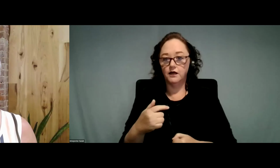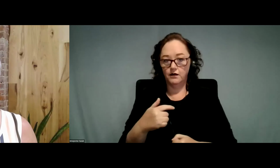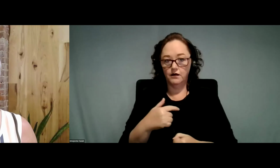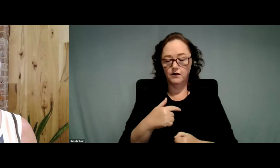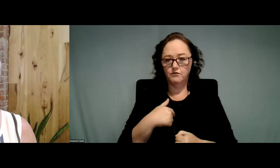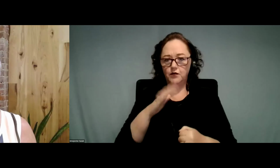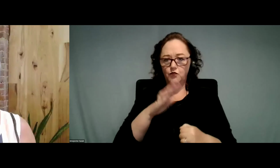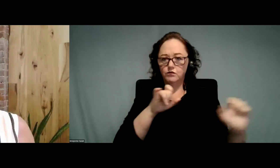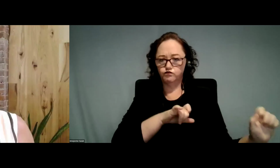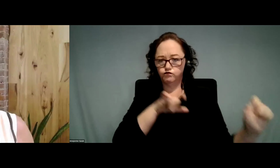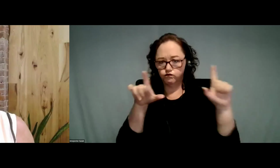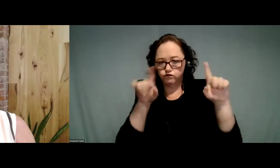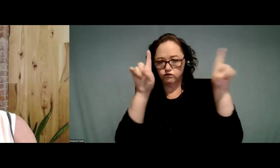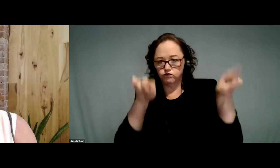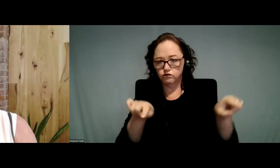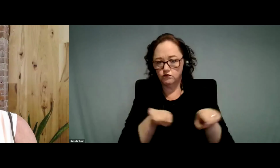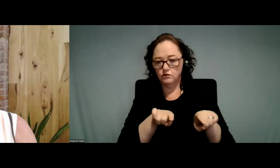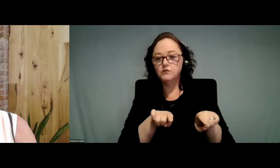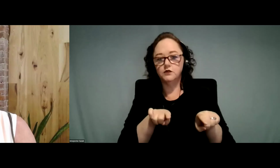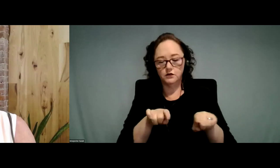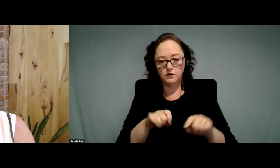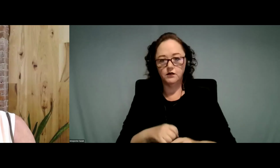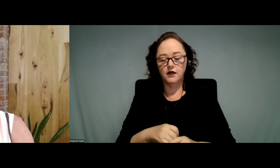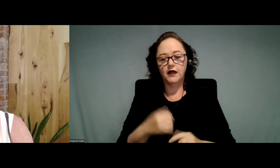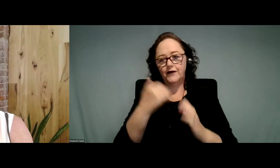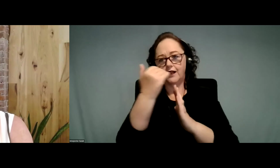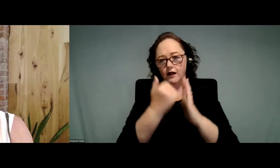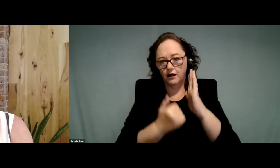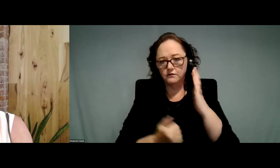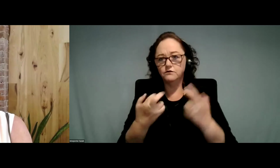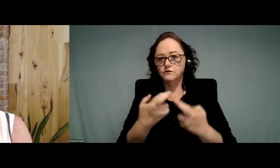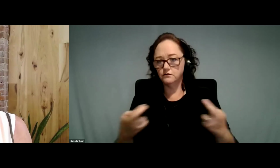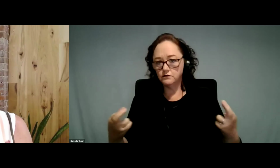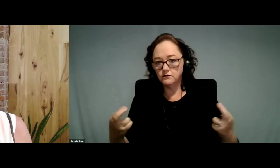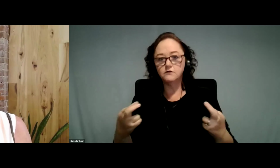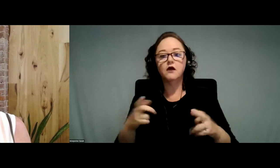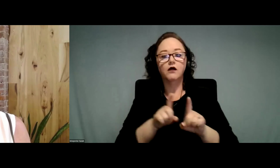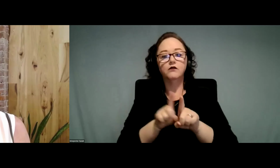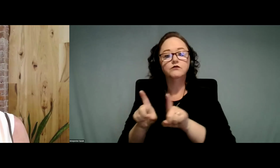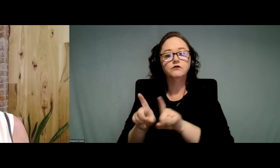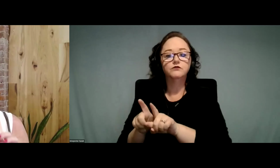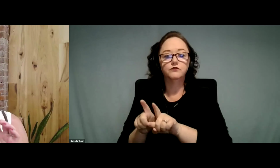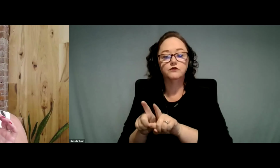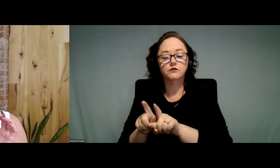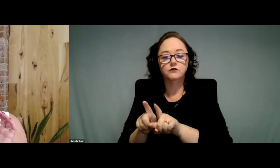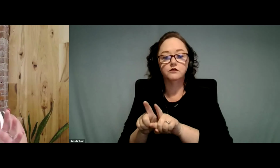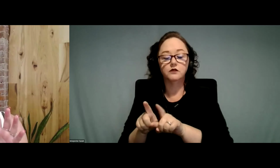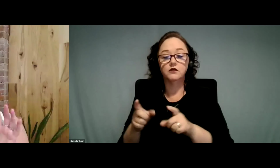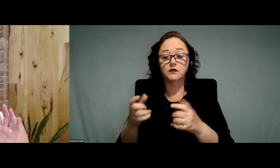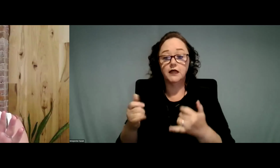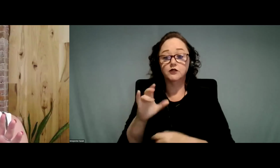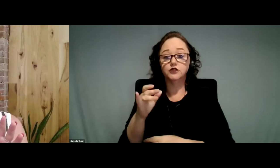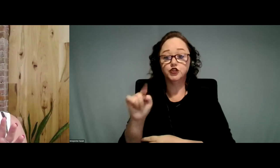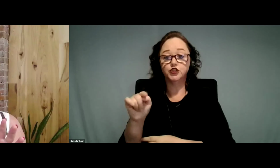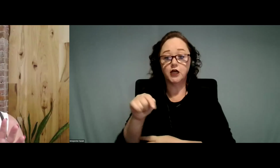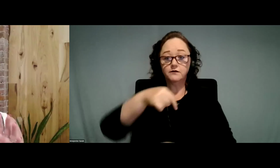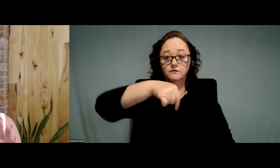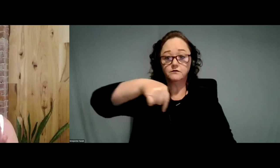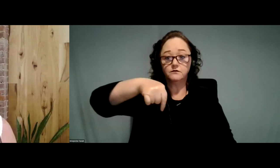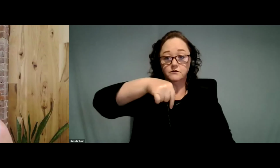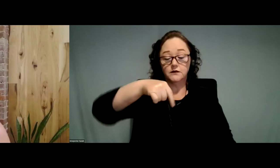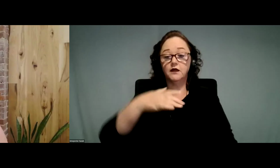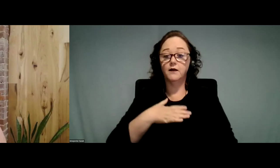screen uh, with some of these resources, but I'm also going to drop right now into the chat my podcast